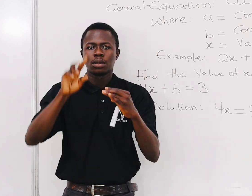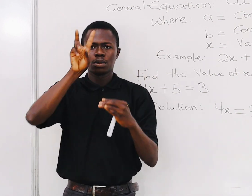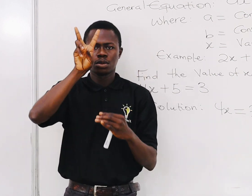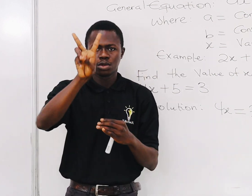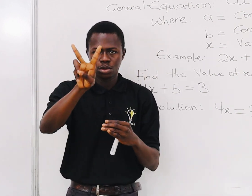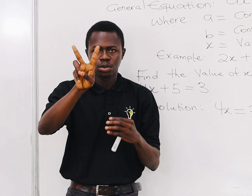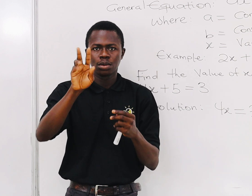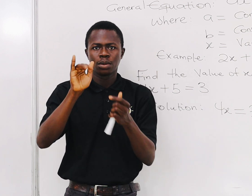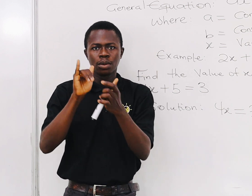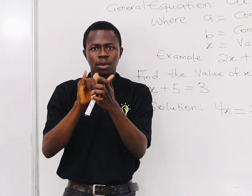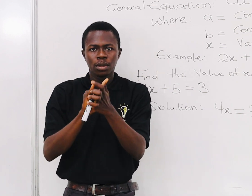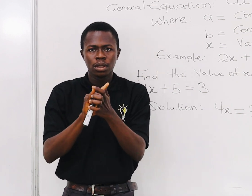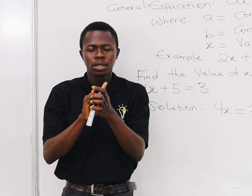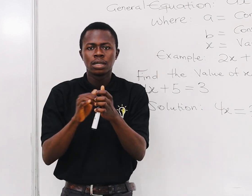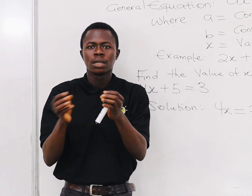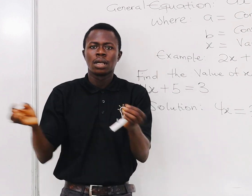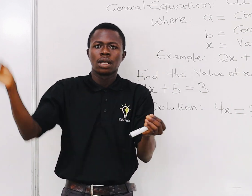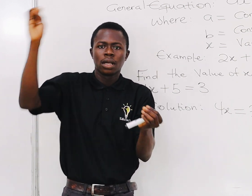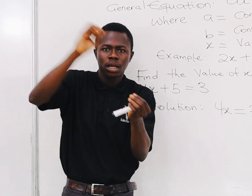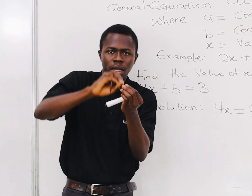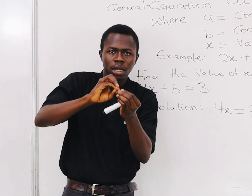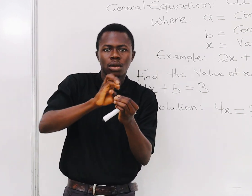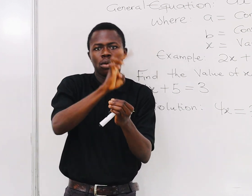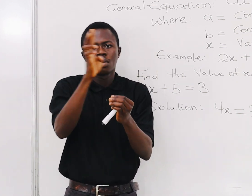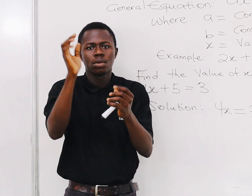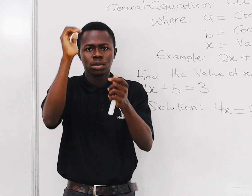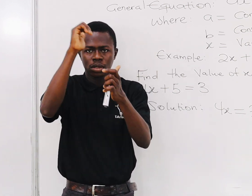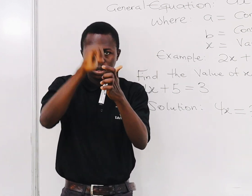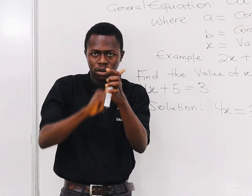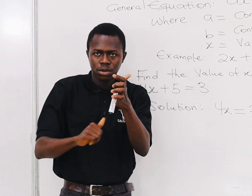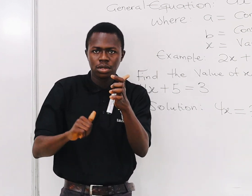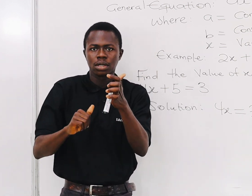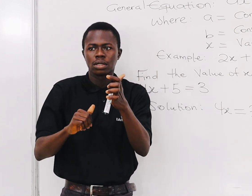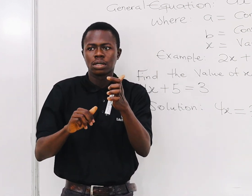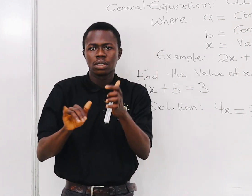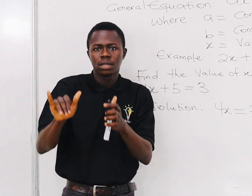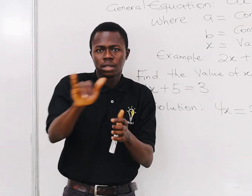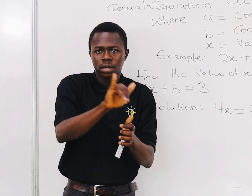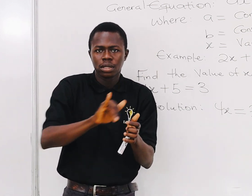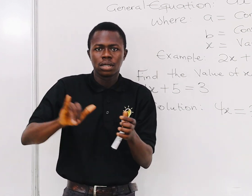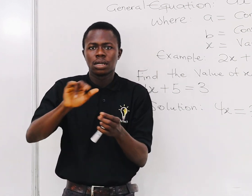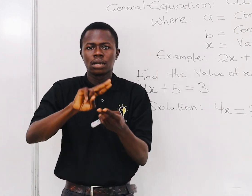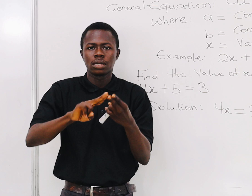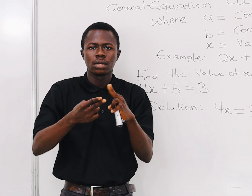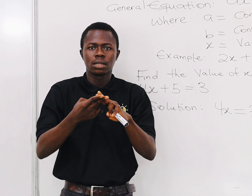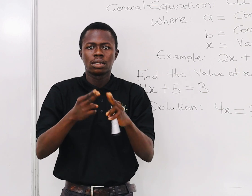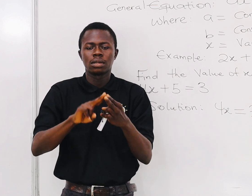We go to the second step, step number 2. We add or subtract the like terms.